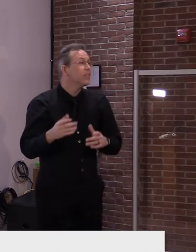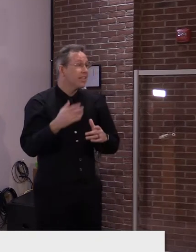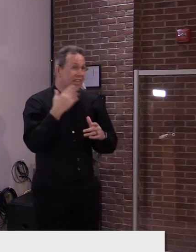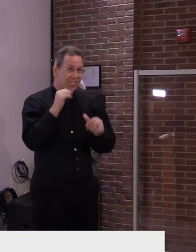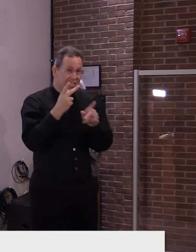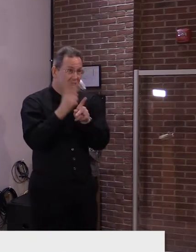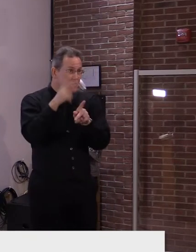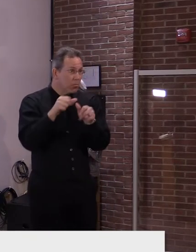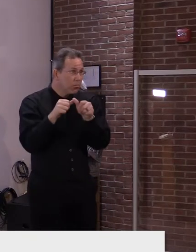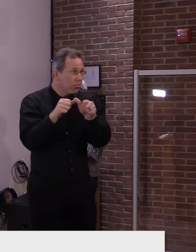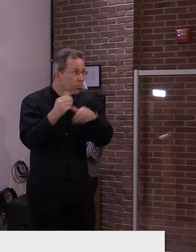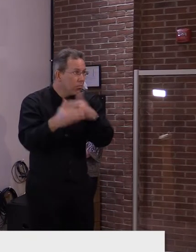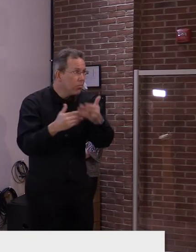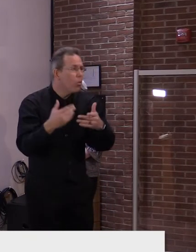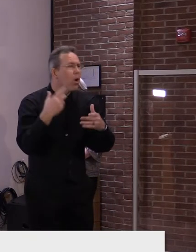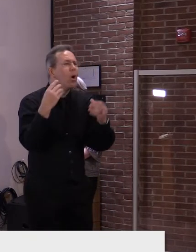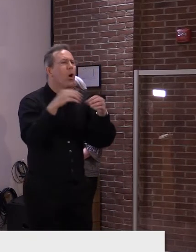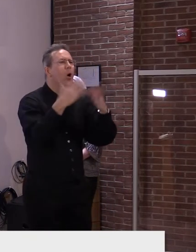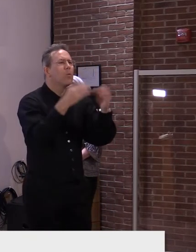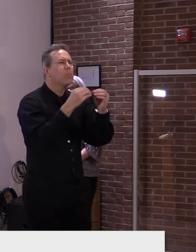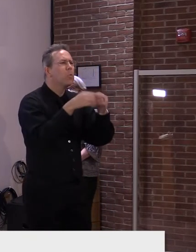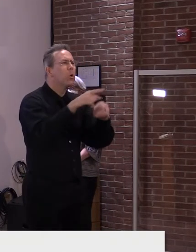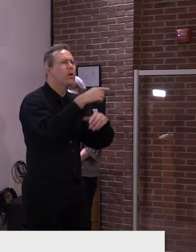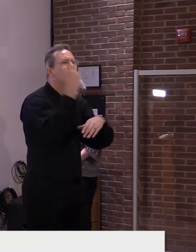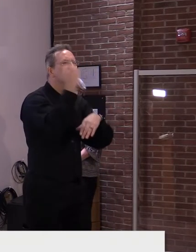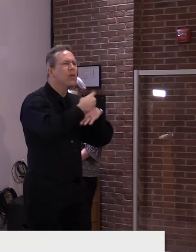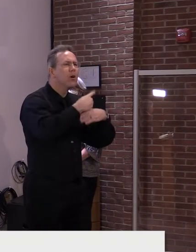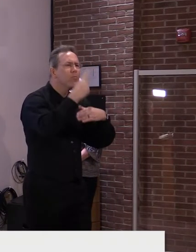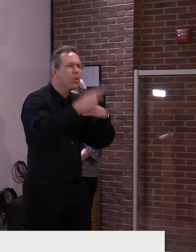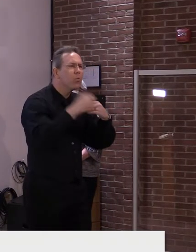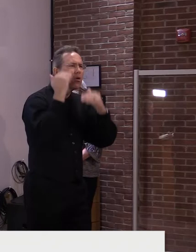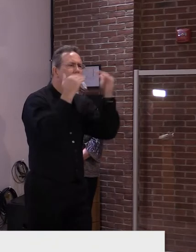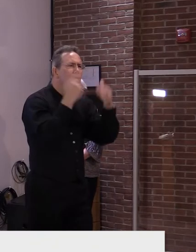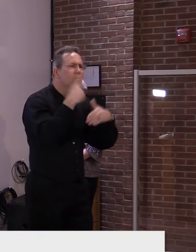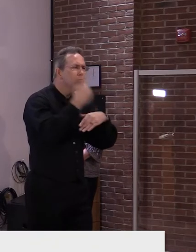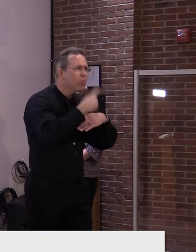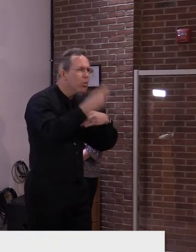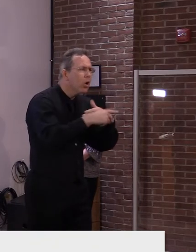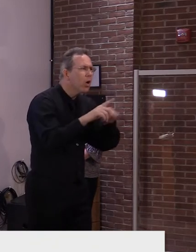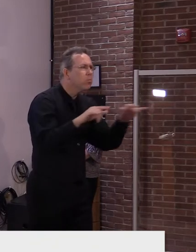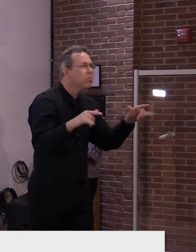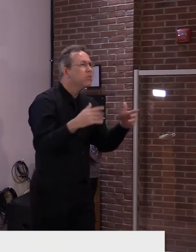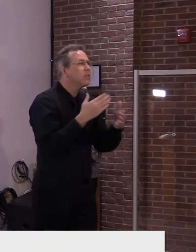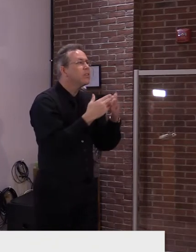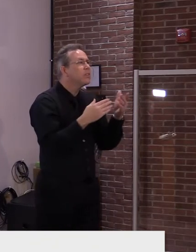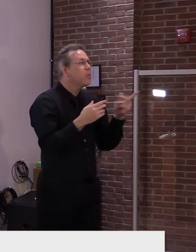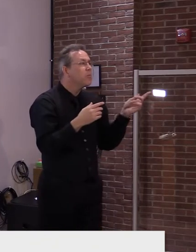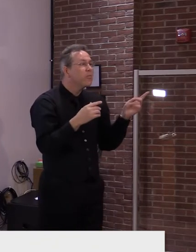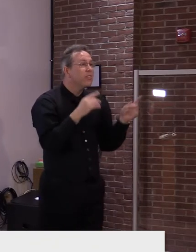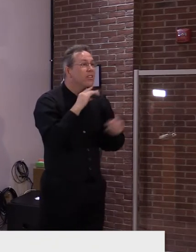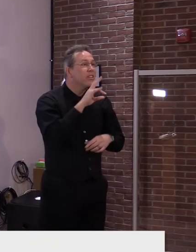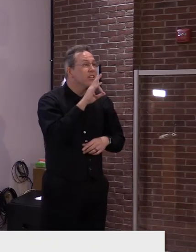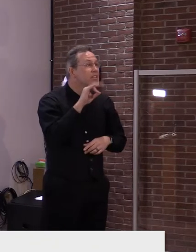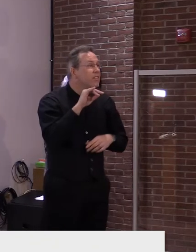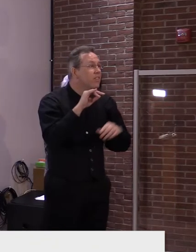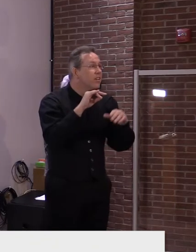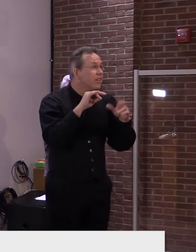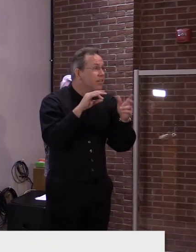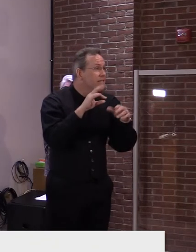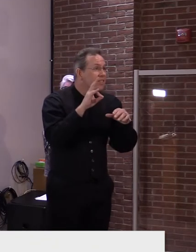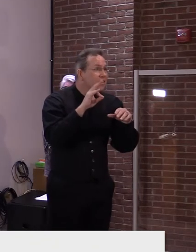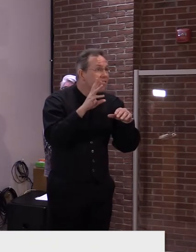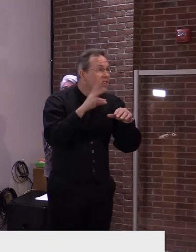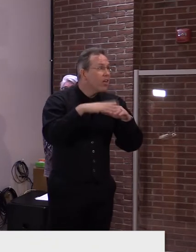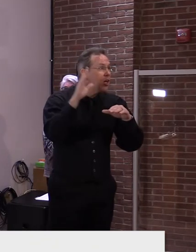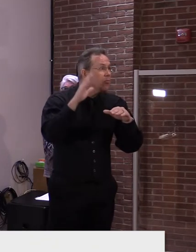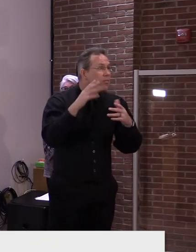really fallen off, it is 70 and plus. I mean, it is unbelievable in terms of the reduction in